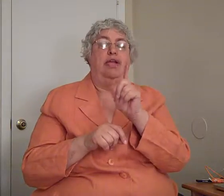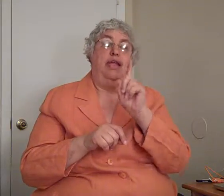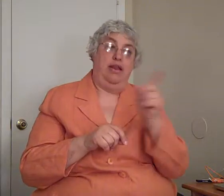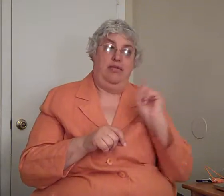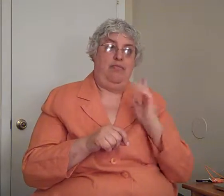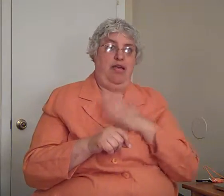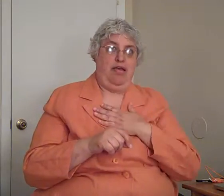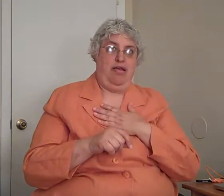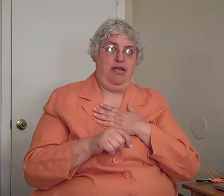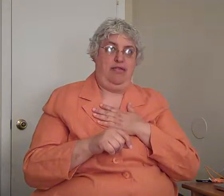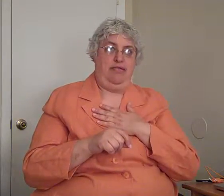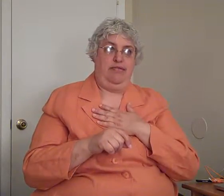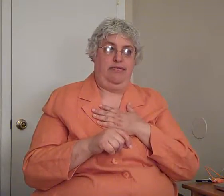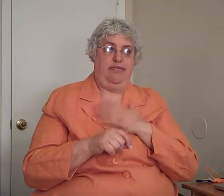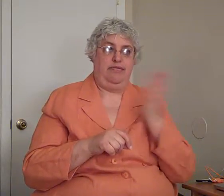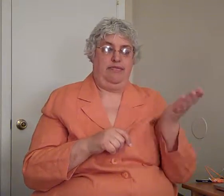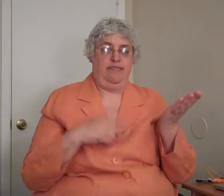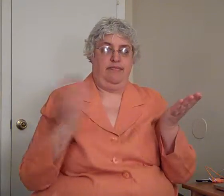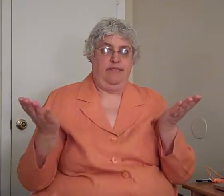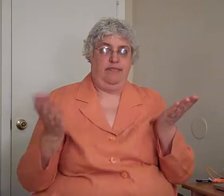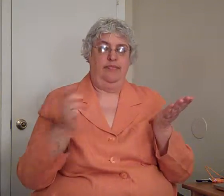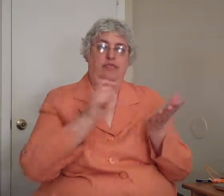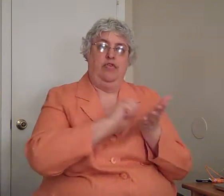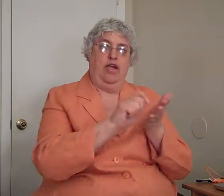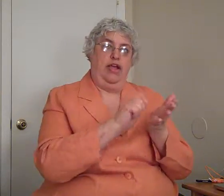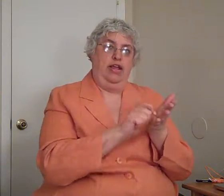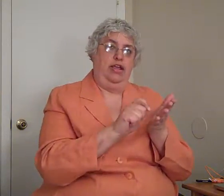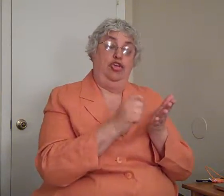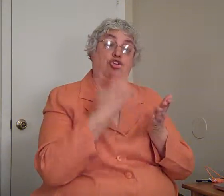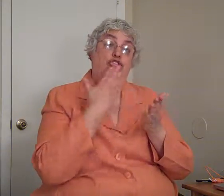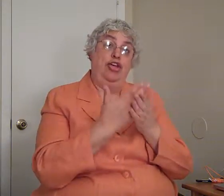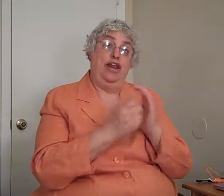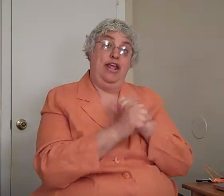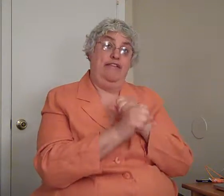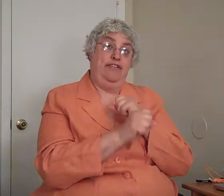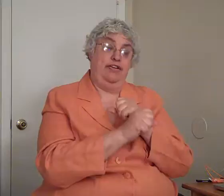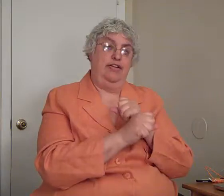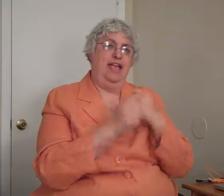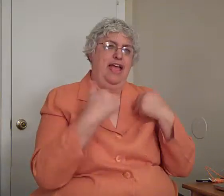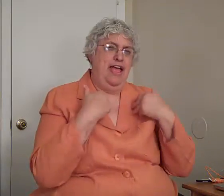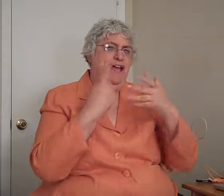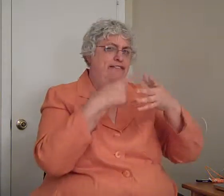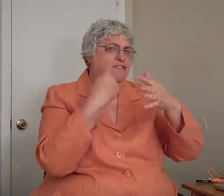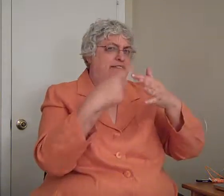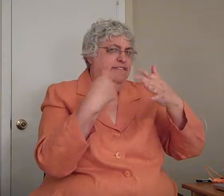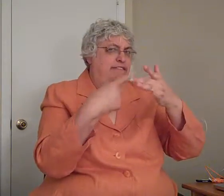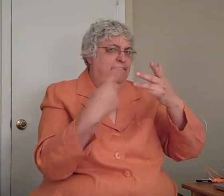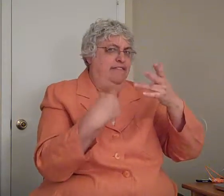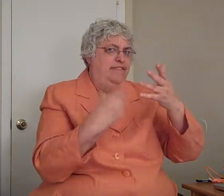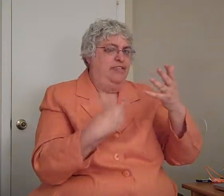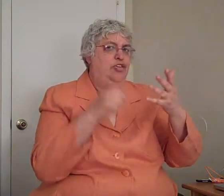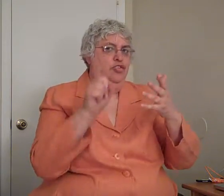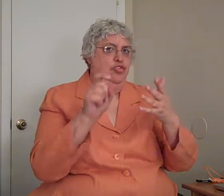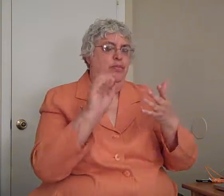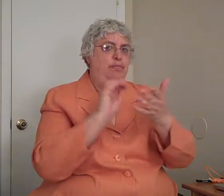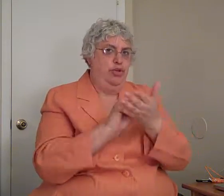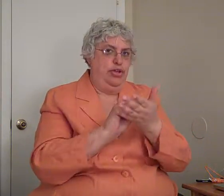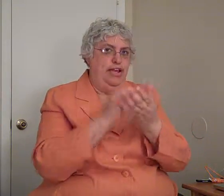is that writing a good ad is a science. There are literally influential triggers and pieces of psychology that